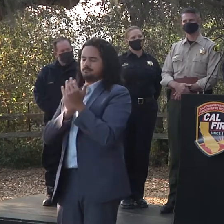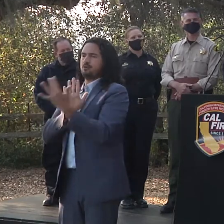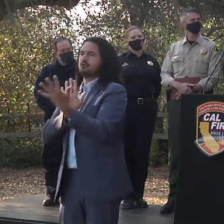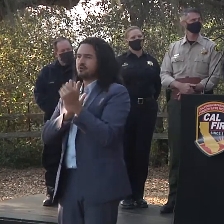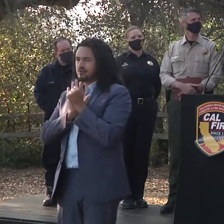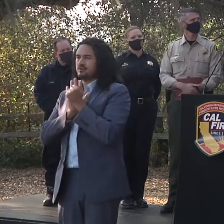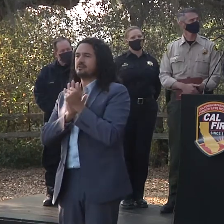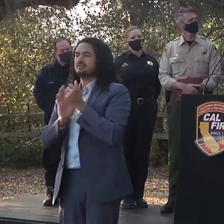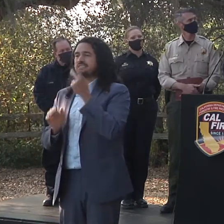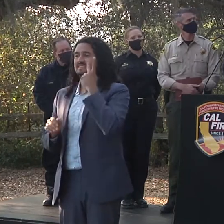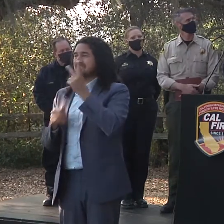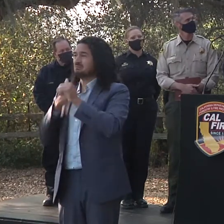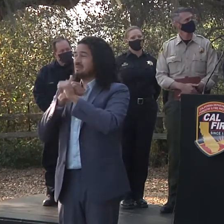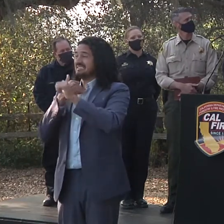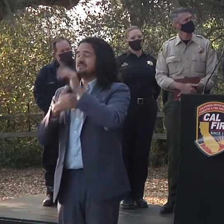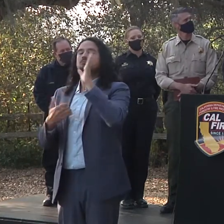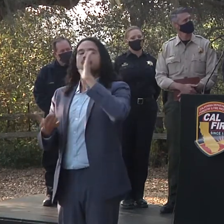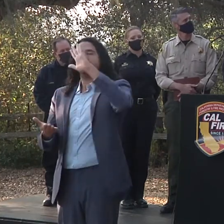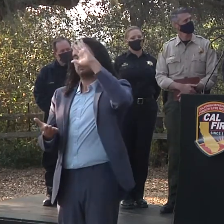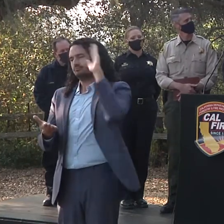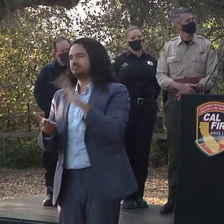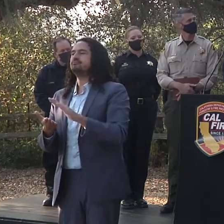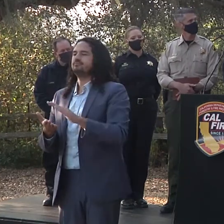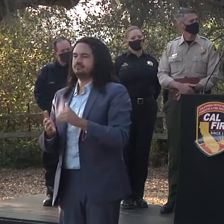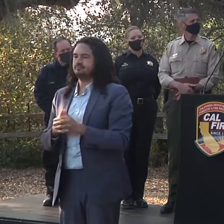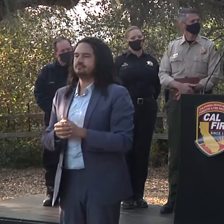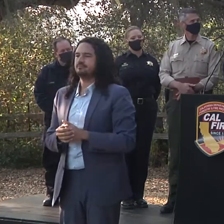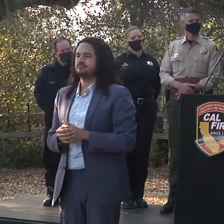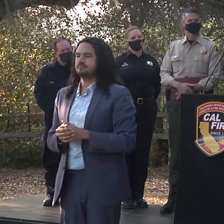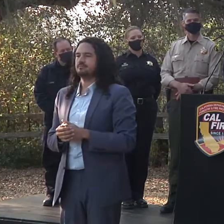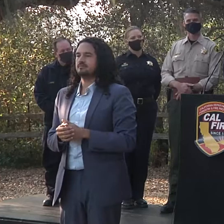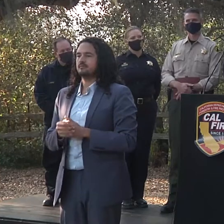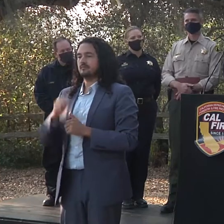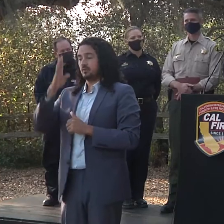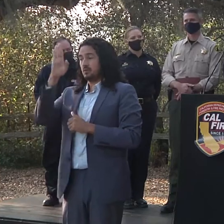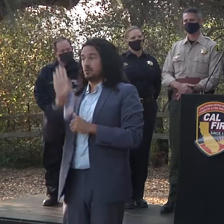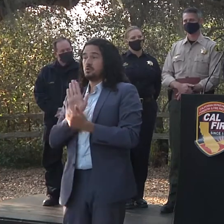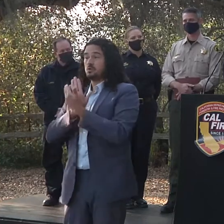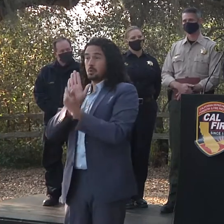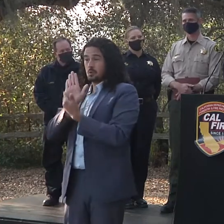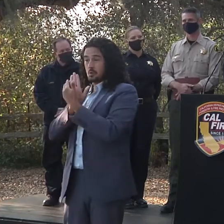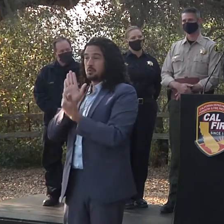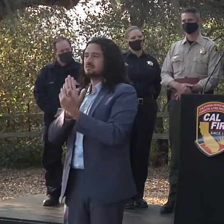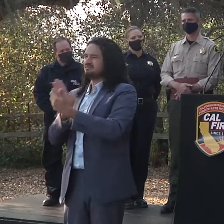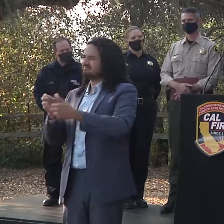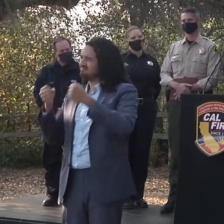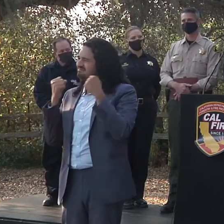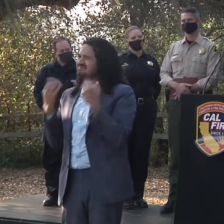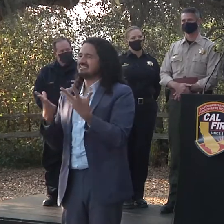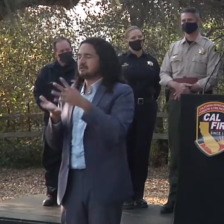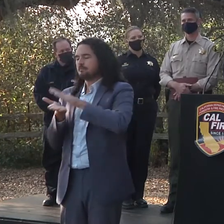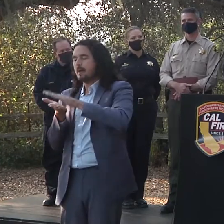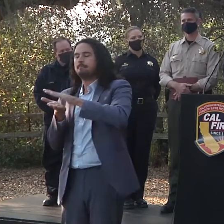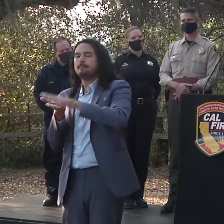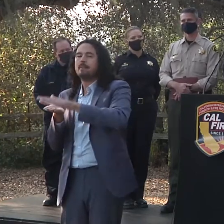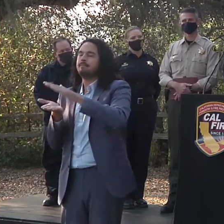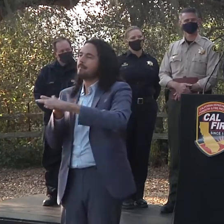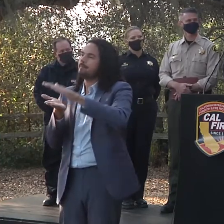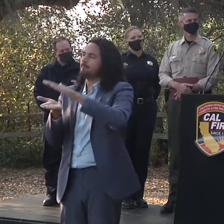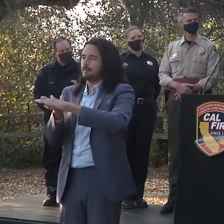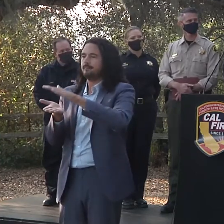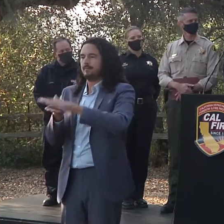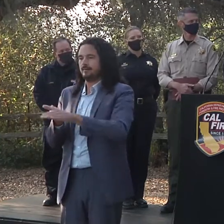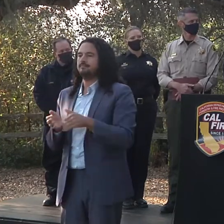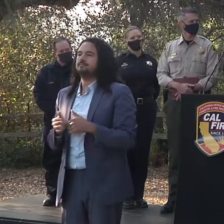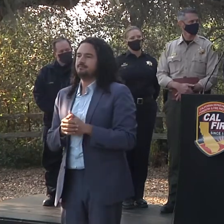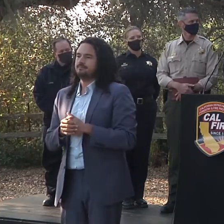that risk. Moving down the coast, still a lot of heavy mop up along the Highway 1 corridor, and that's going to continue to be that way for the coming days.